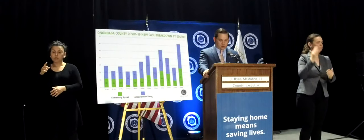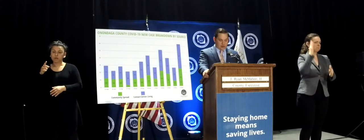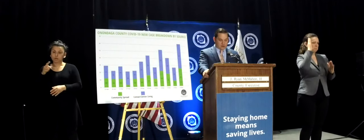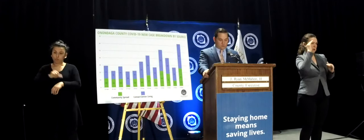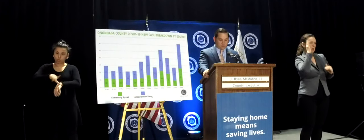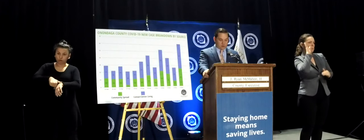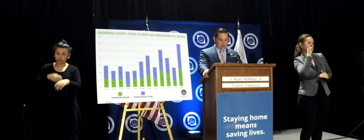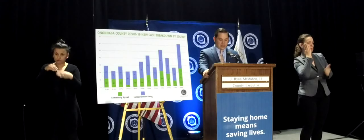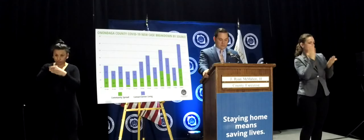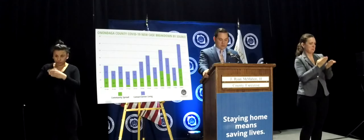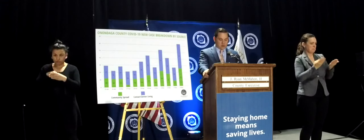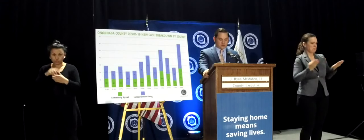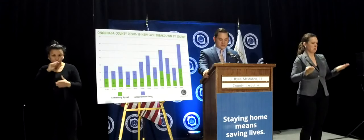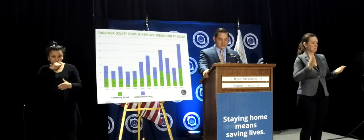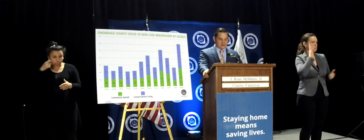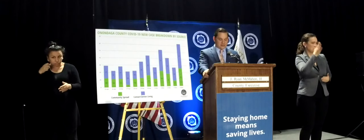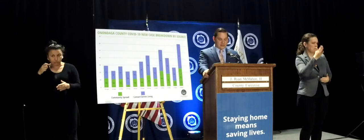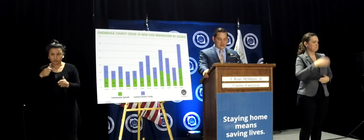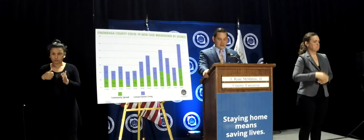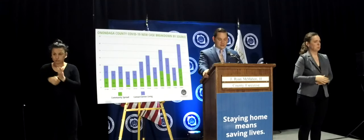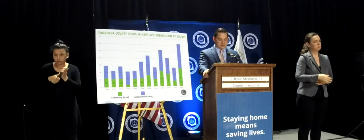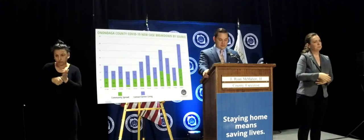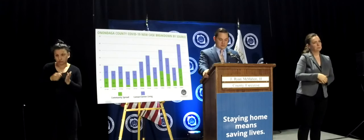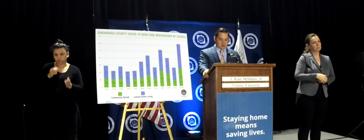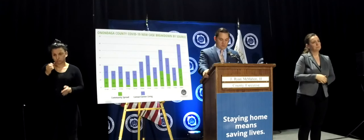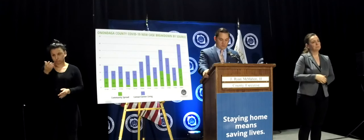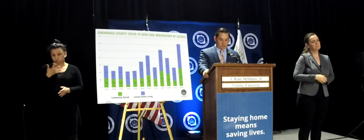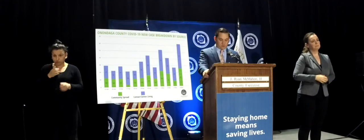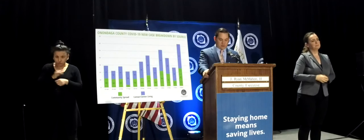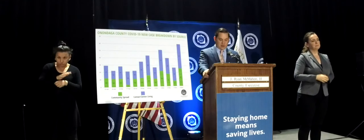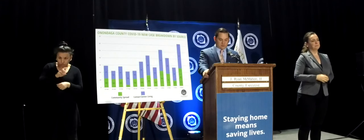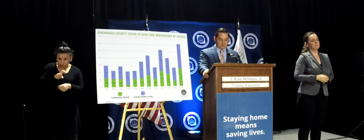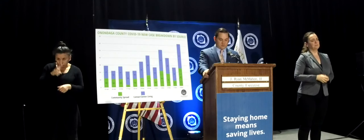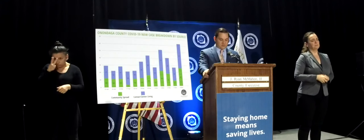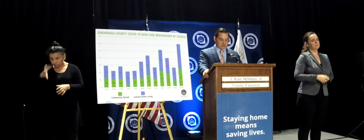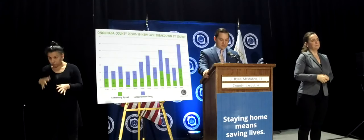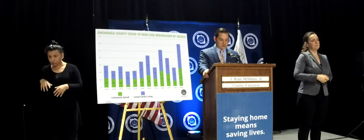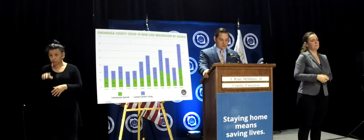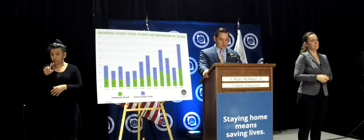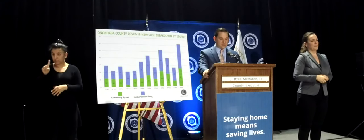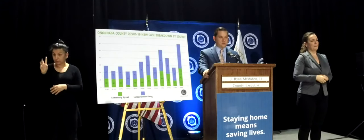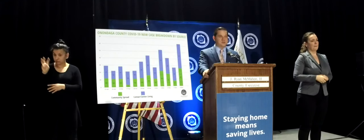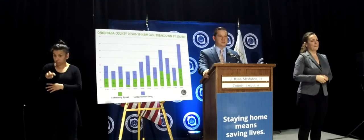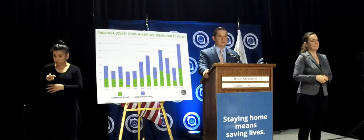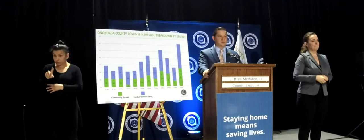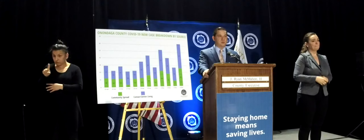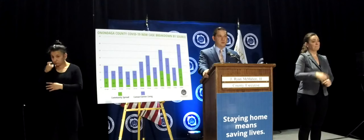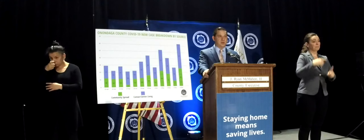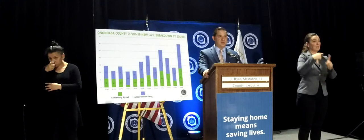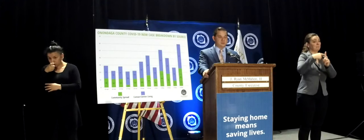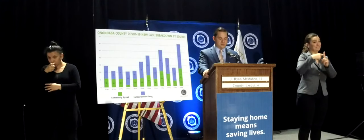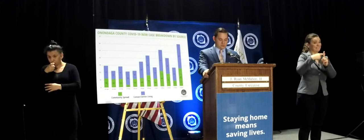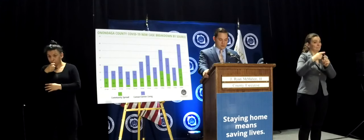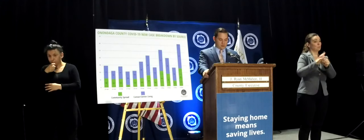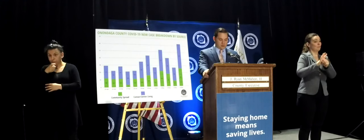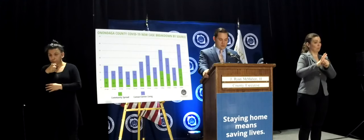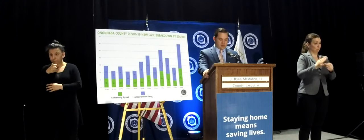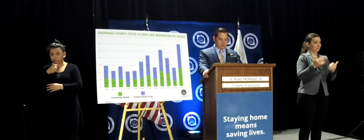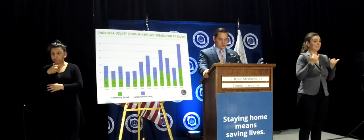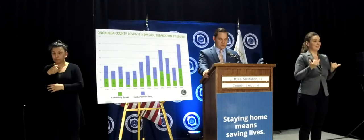We currently have 1,178 cases, up from 1,015 yesterday, so 63 new